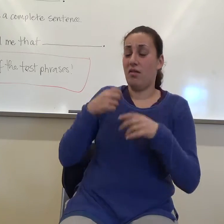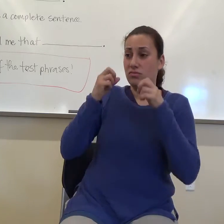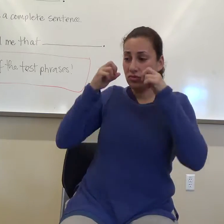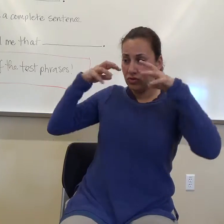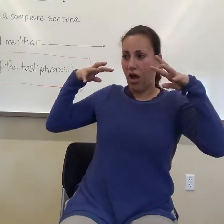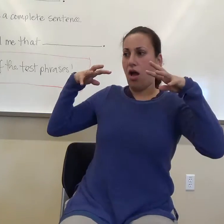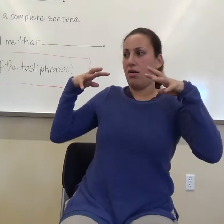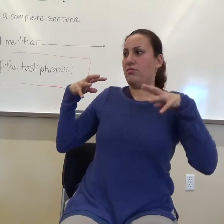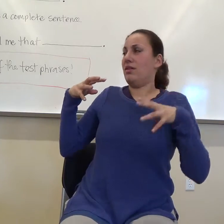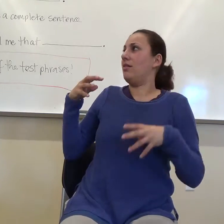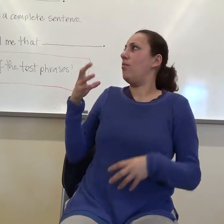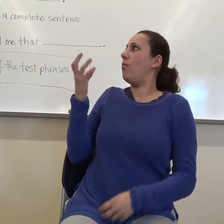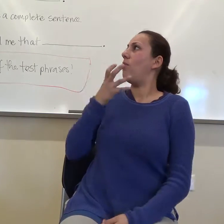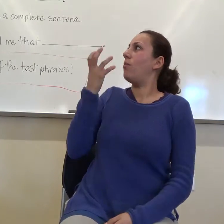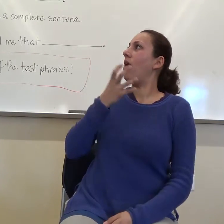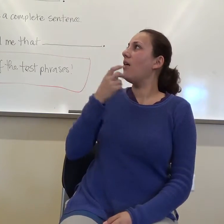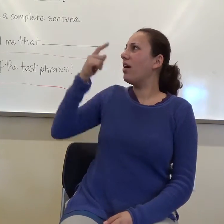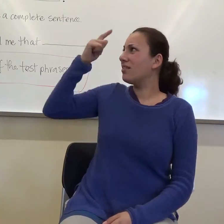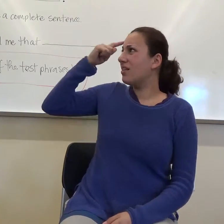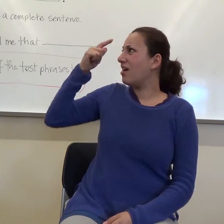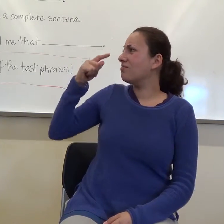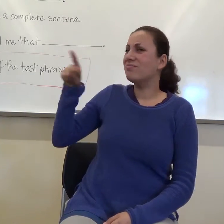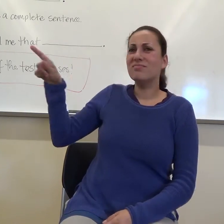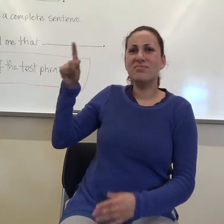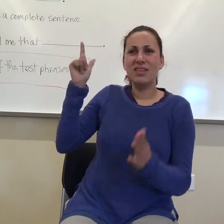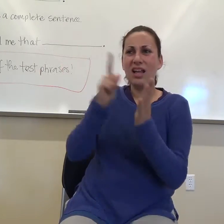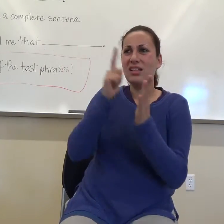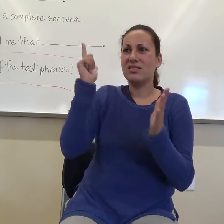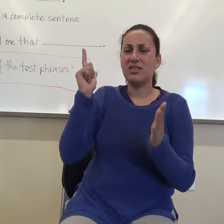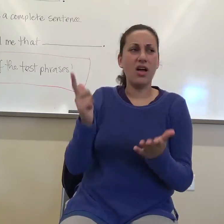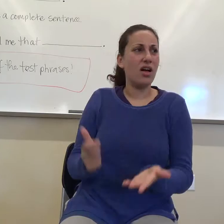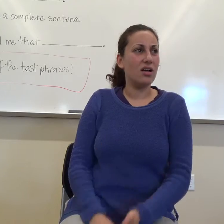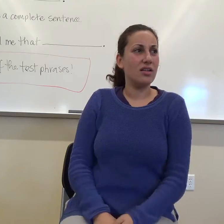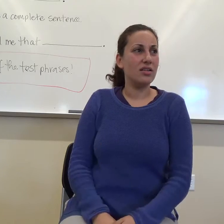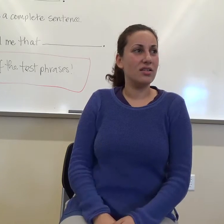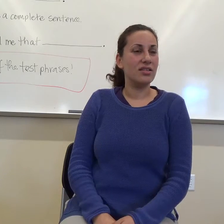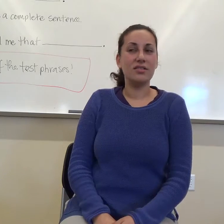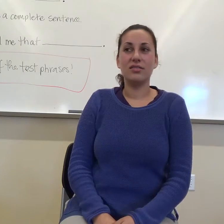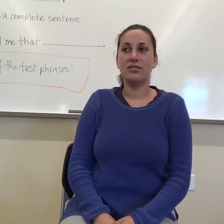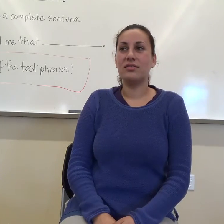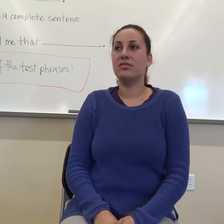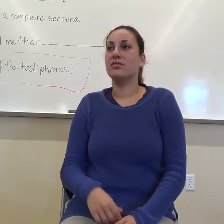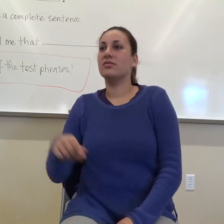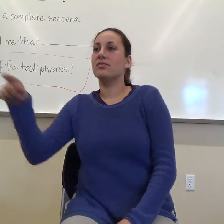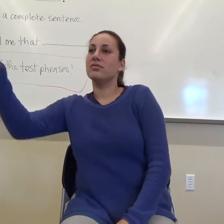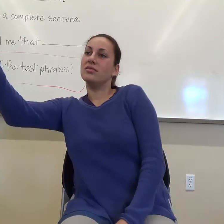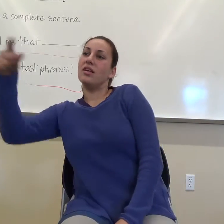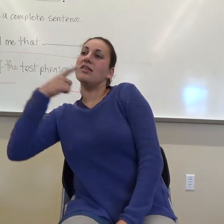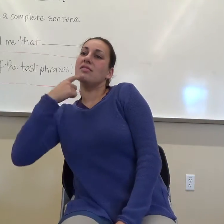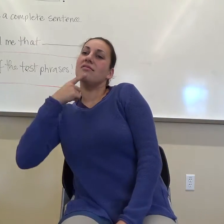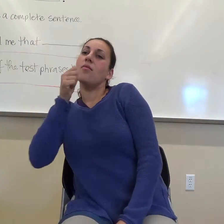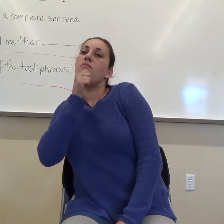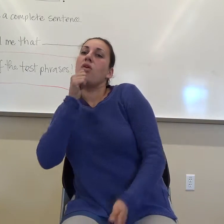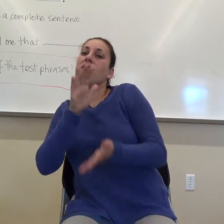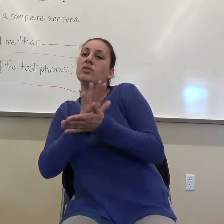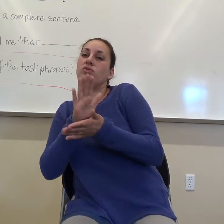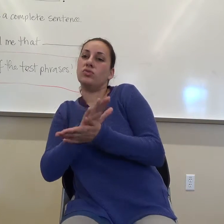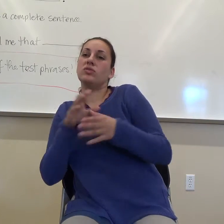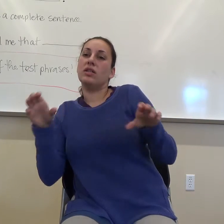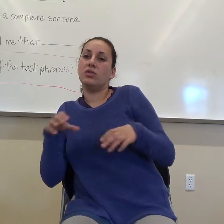I would say, wow, I thought they made this against the law. They do it a lot in private schools now. Okay, that could be, yeah. That's a